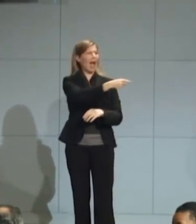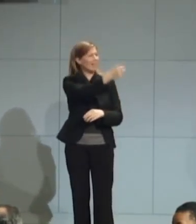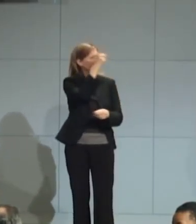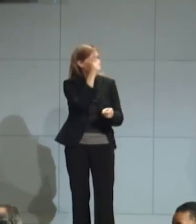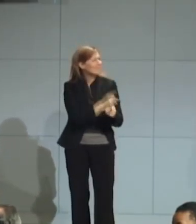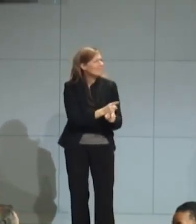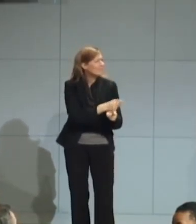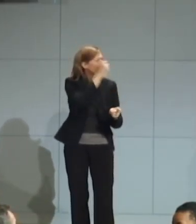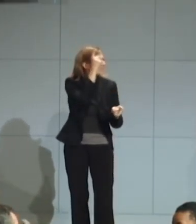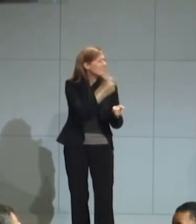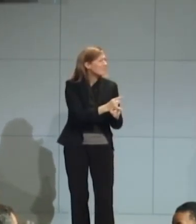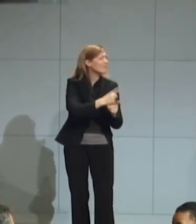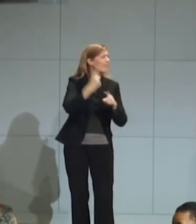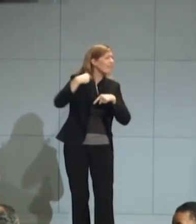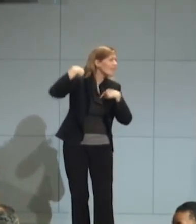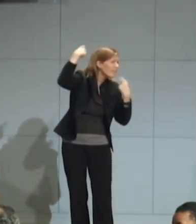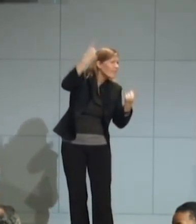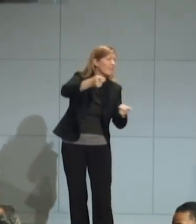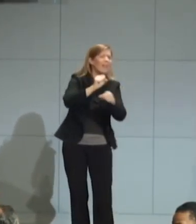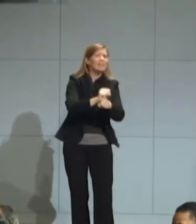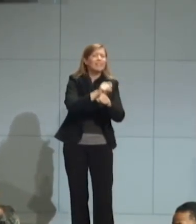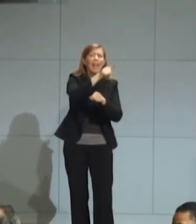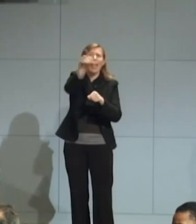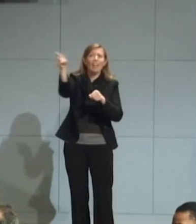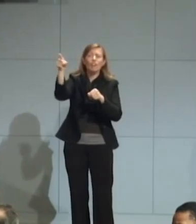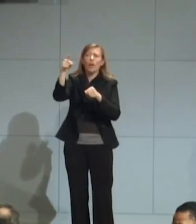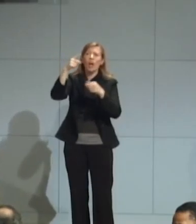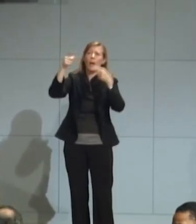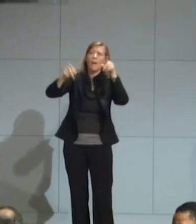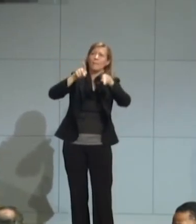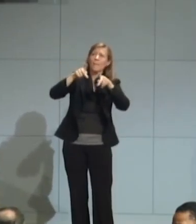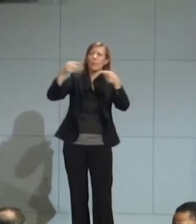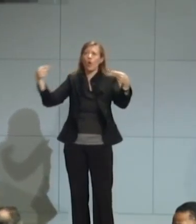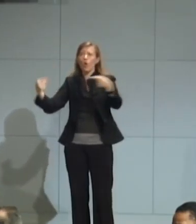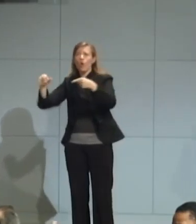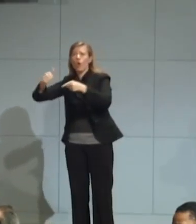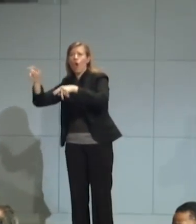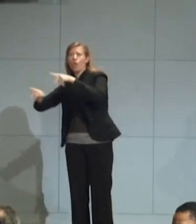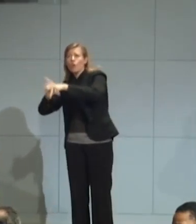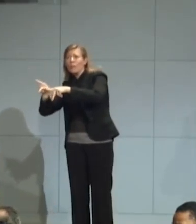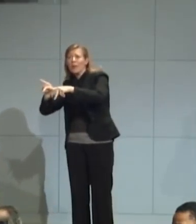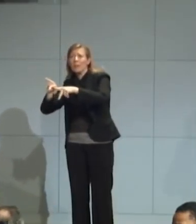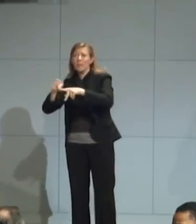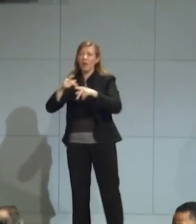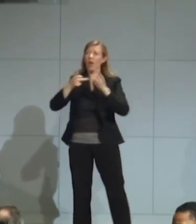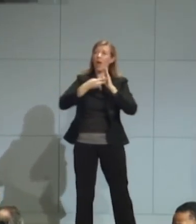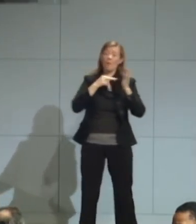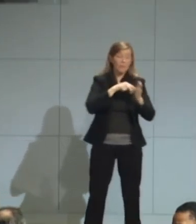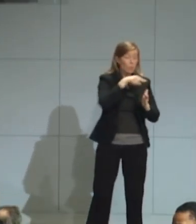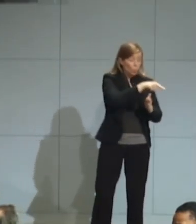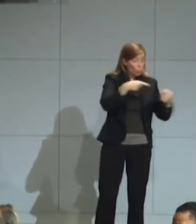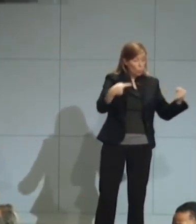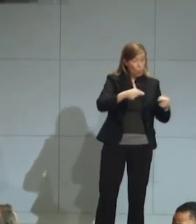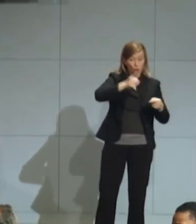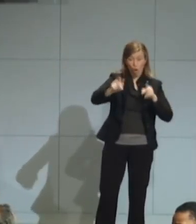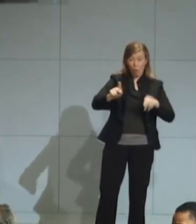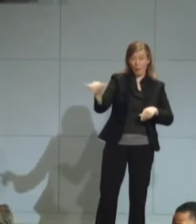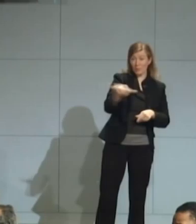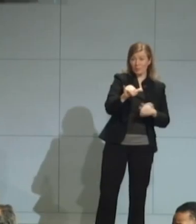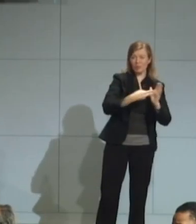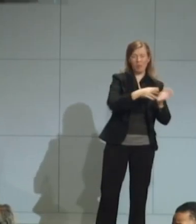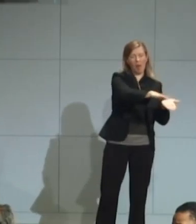a historically accurate statement made by Chris Rock with a totally irrelevant rebuttal that has nothing to do